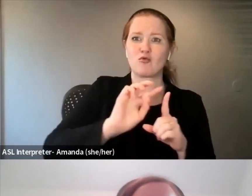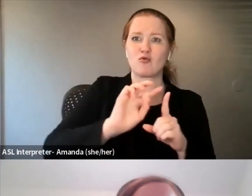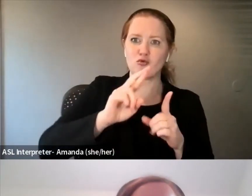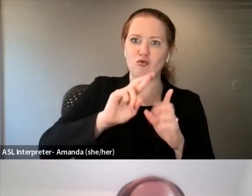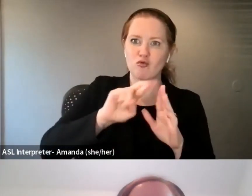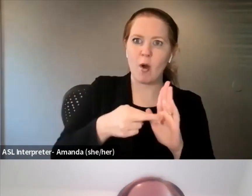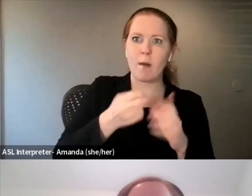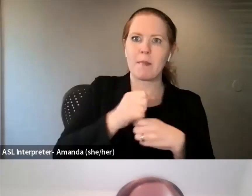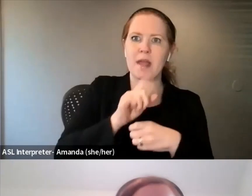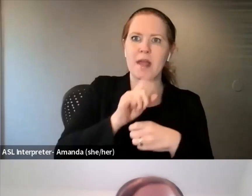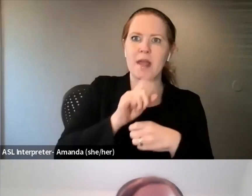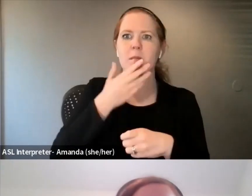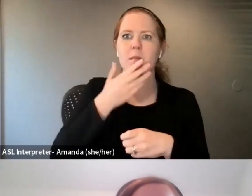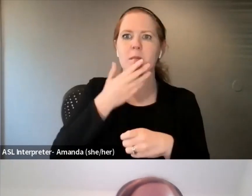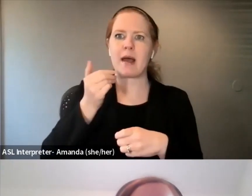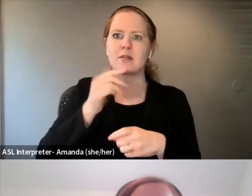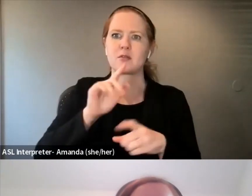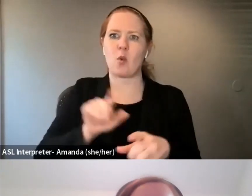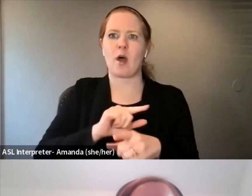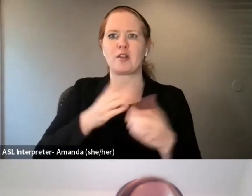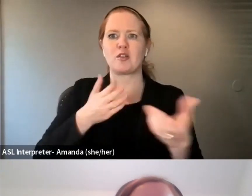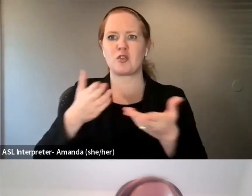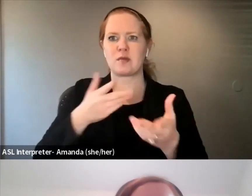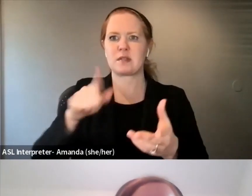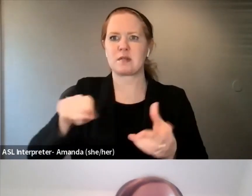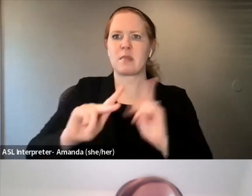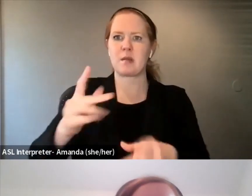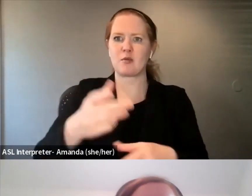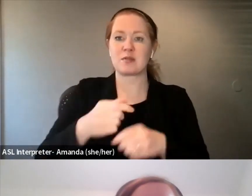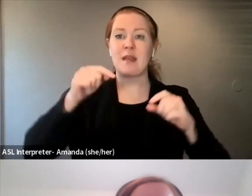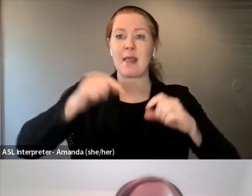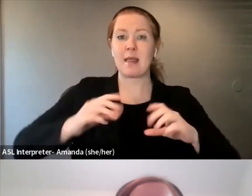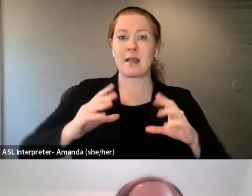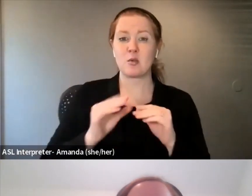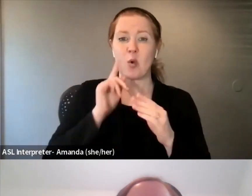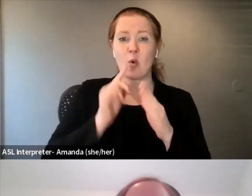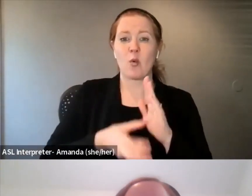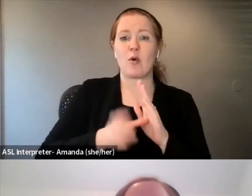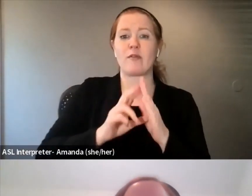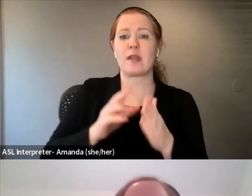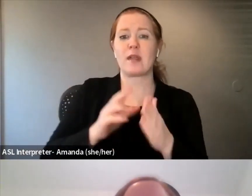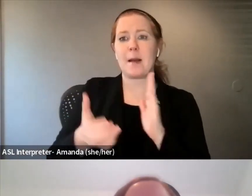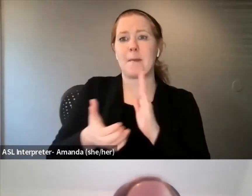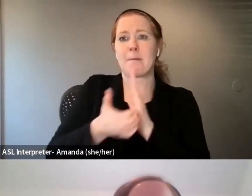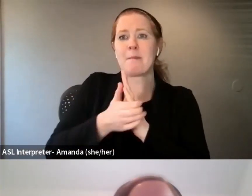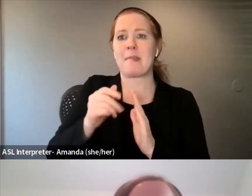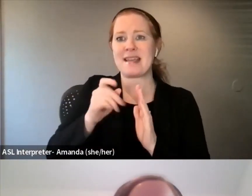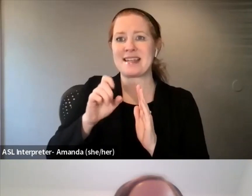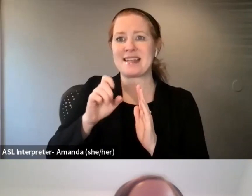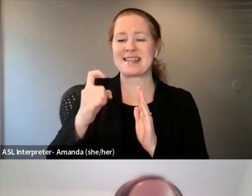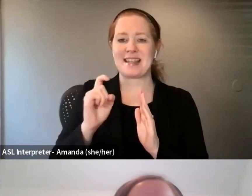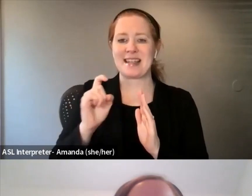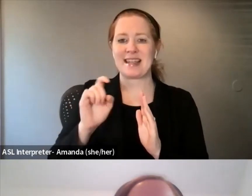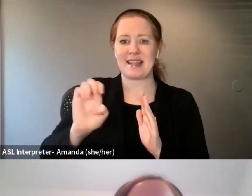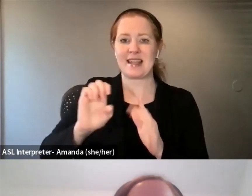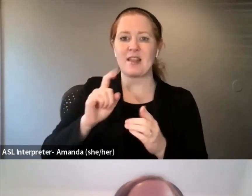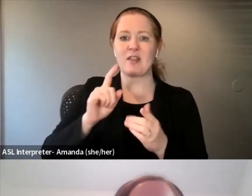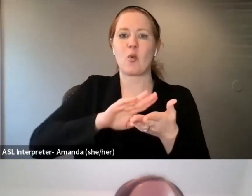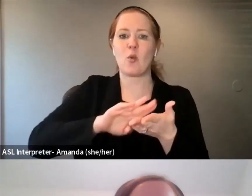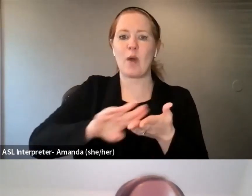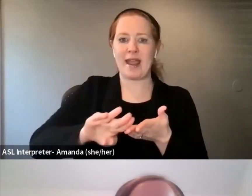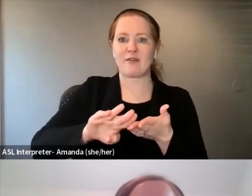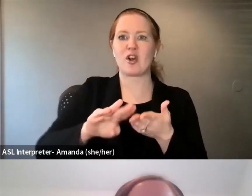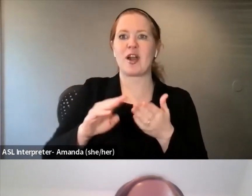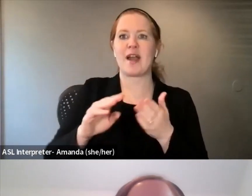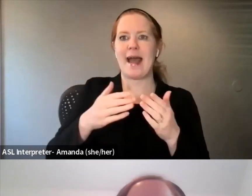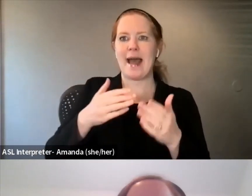of the services people receive. This webinar will review Appendix E, participant direction in the HCBS waiver application, and